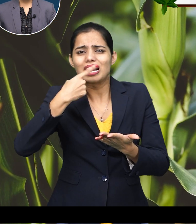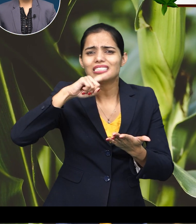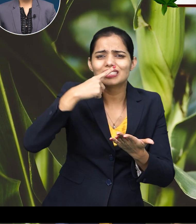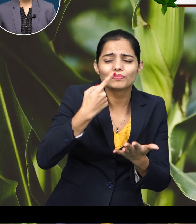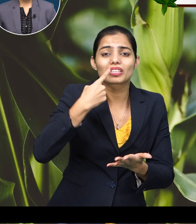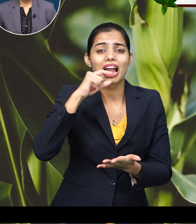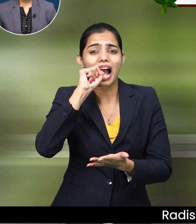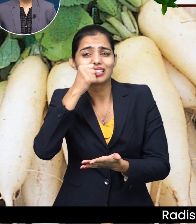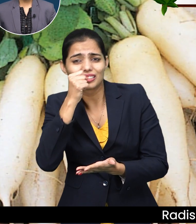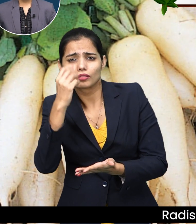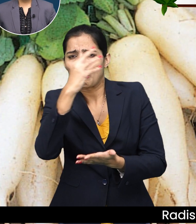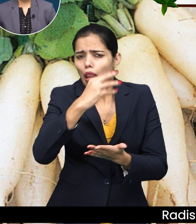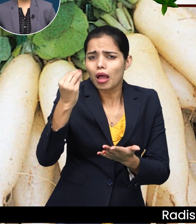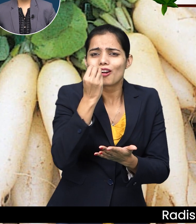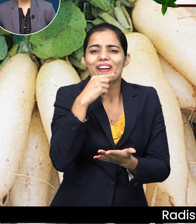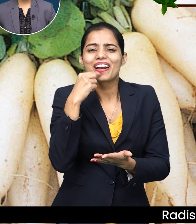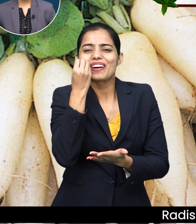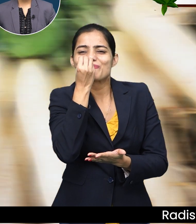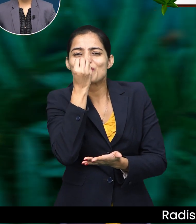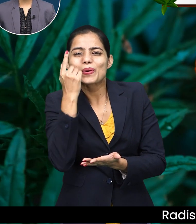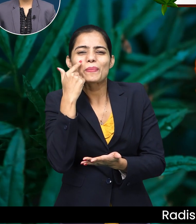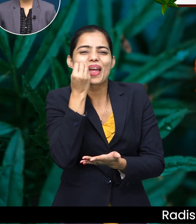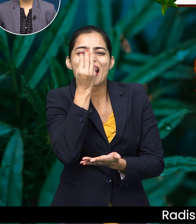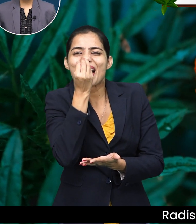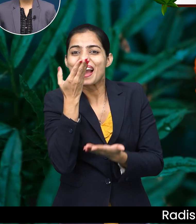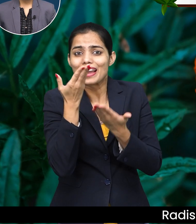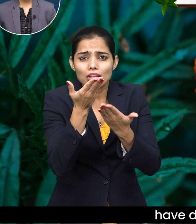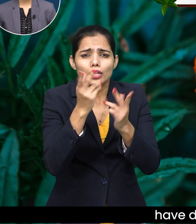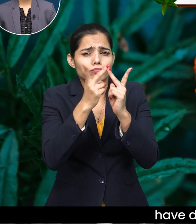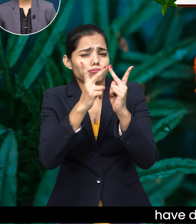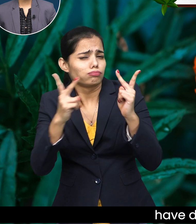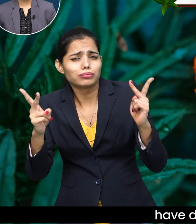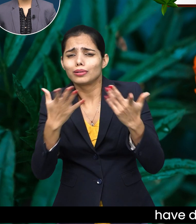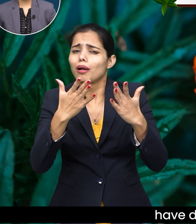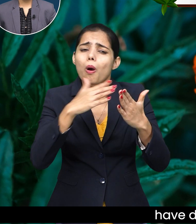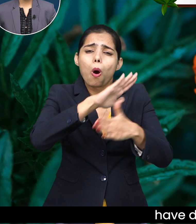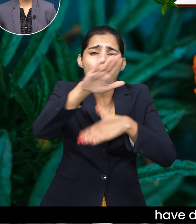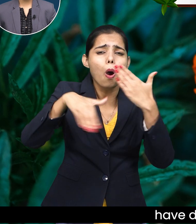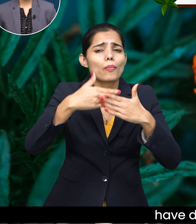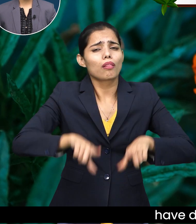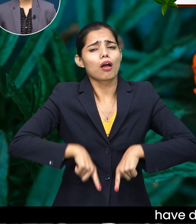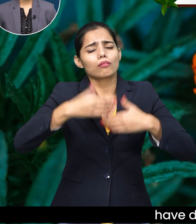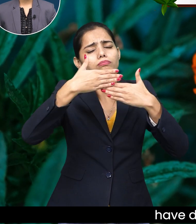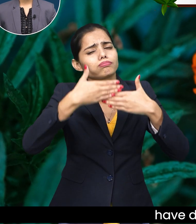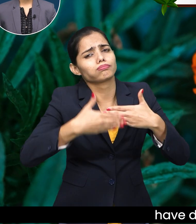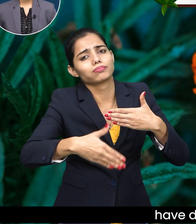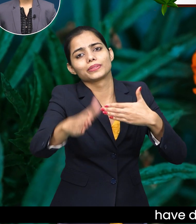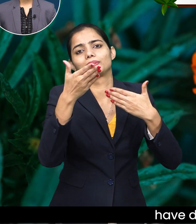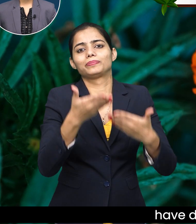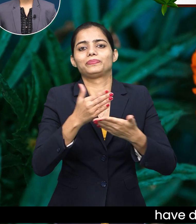corn, radish, and marigold have different lifespans.